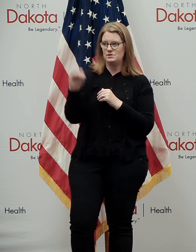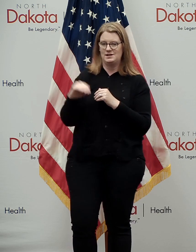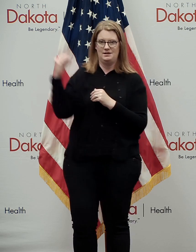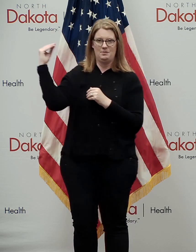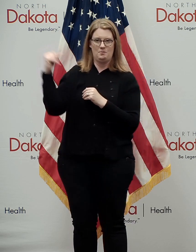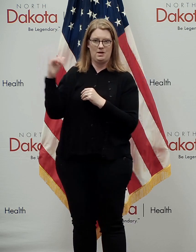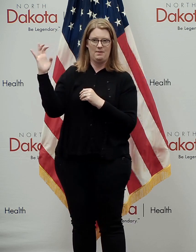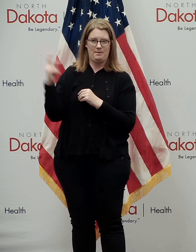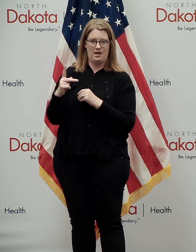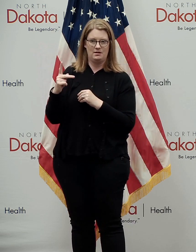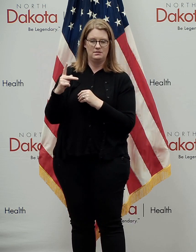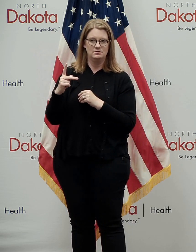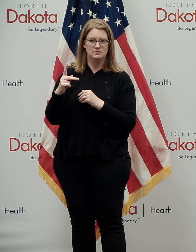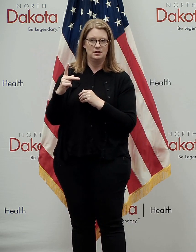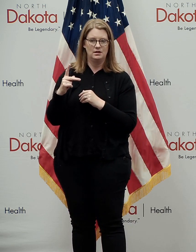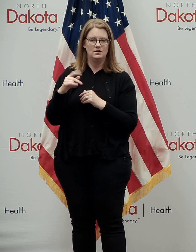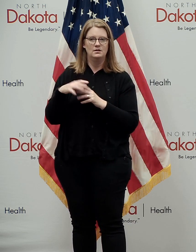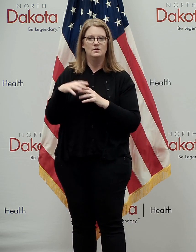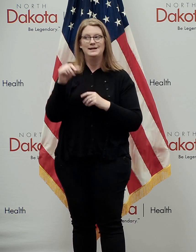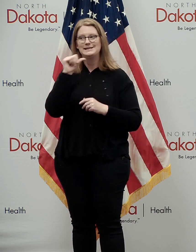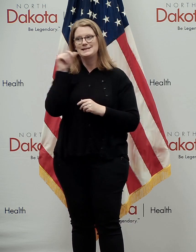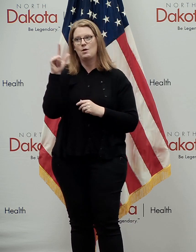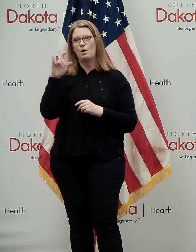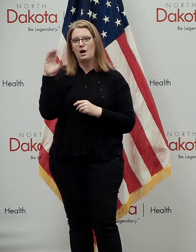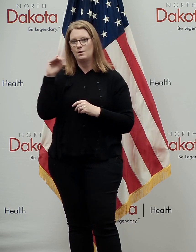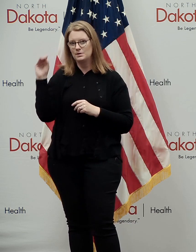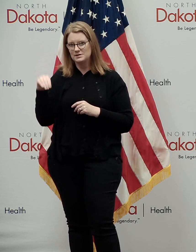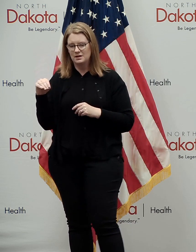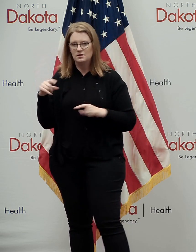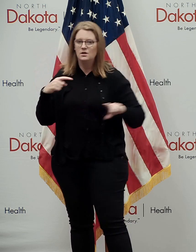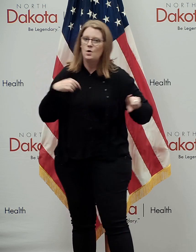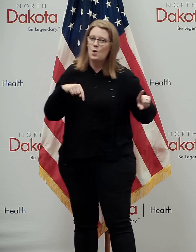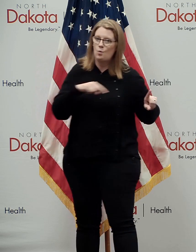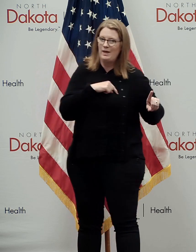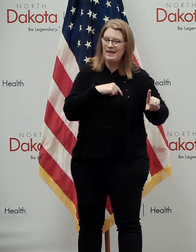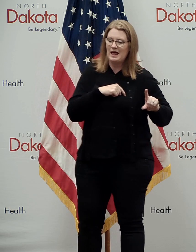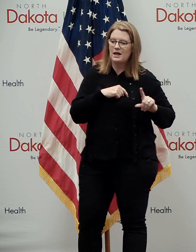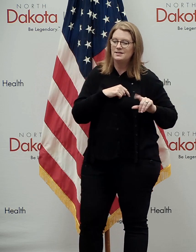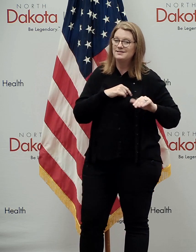reimbursement versus 100%. We had anticipated